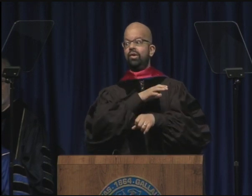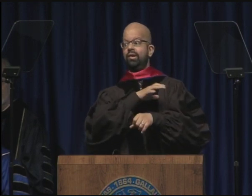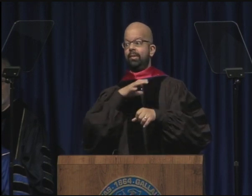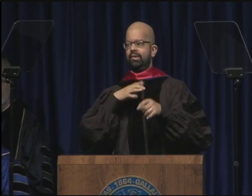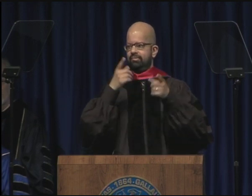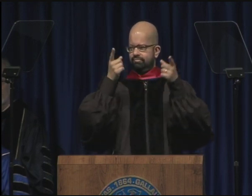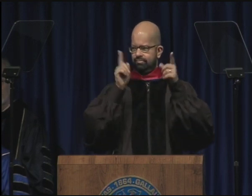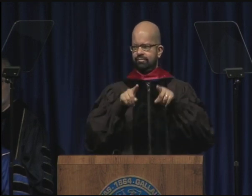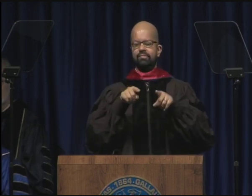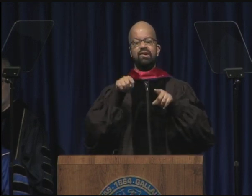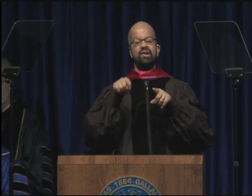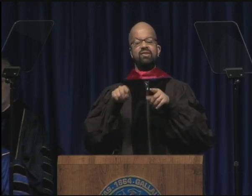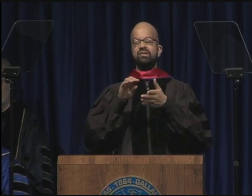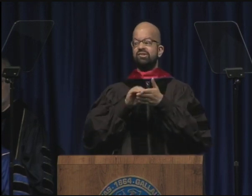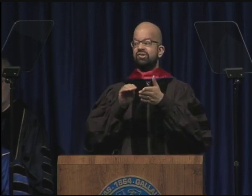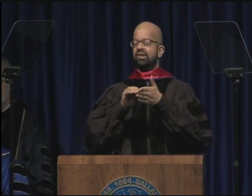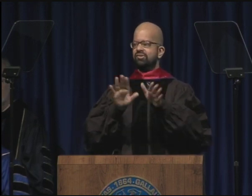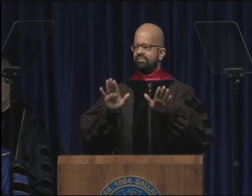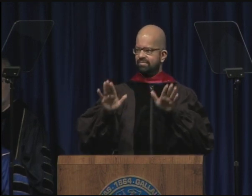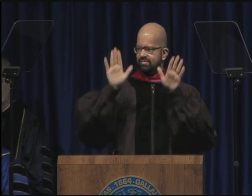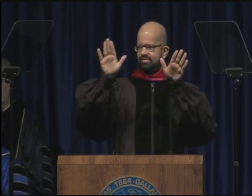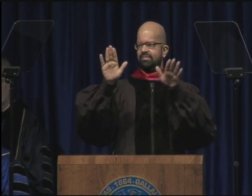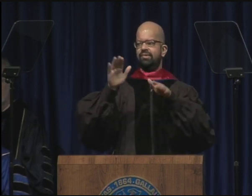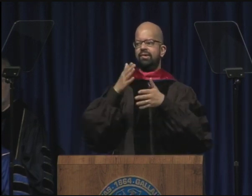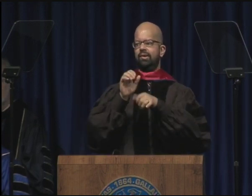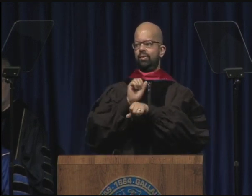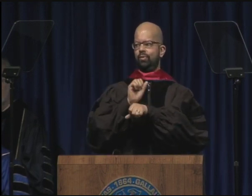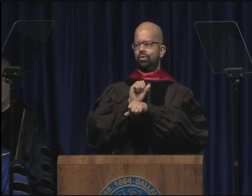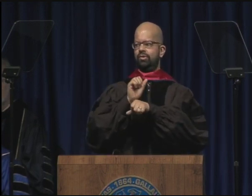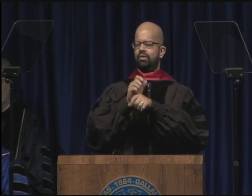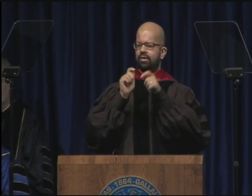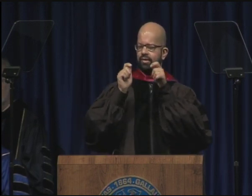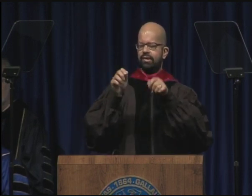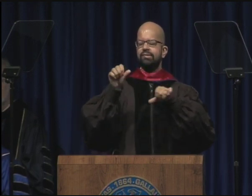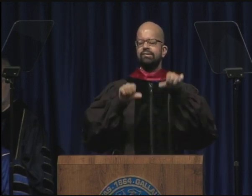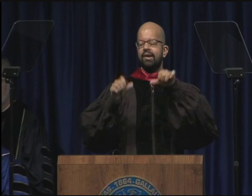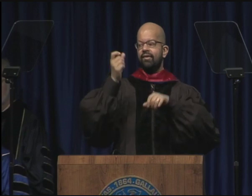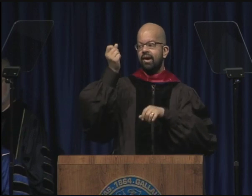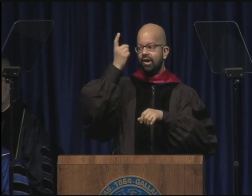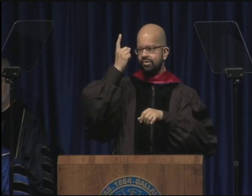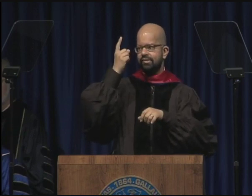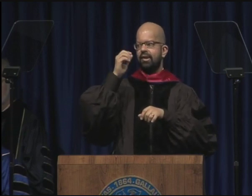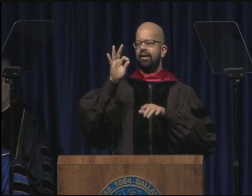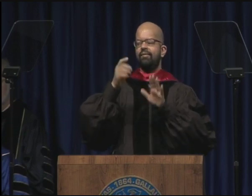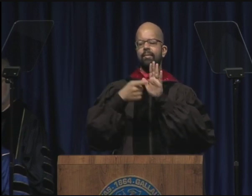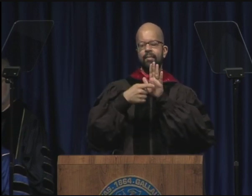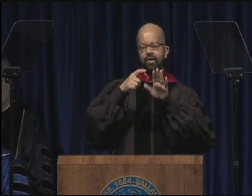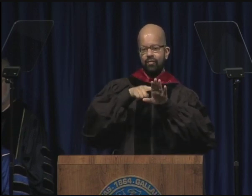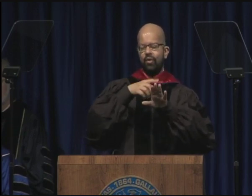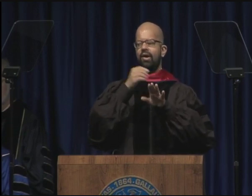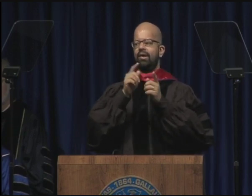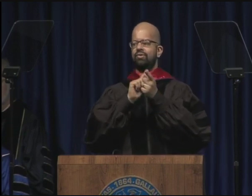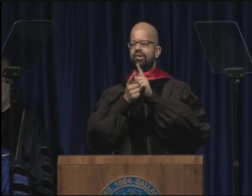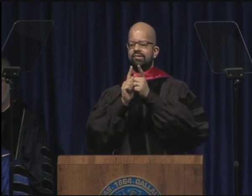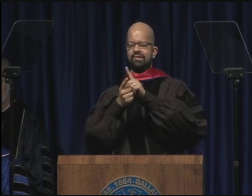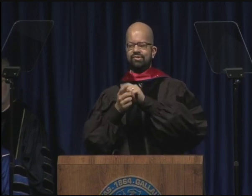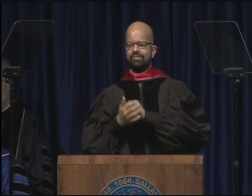to American Sign Language," according to his committee, was an excellent piece of work which contributes to the